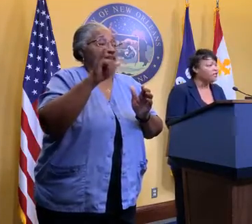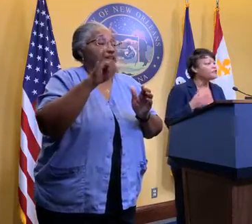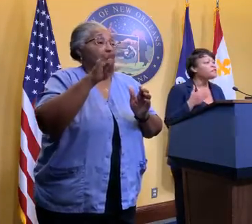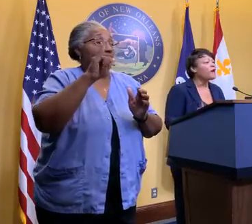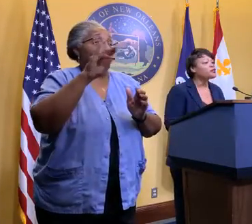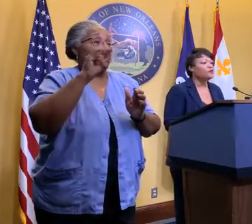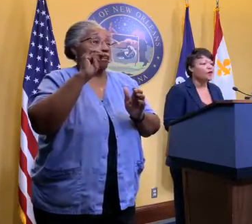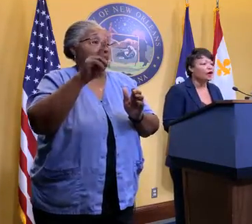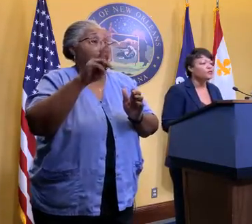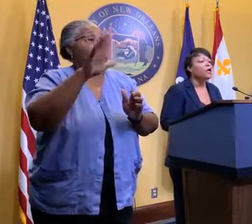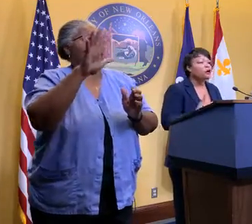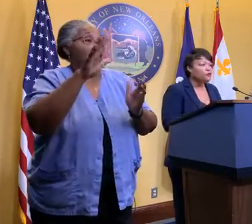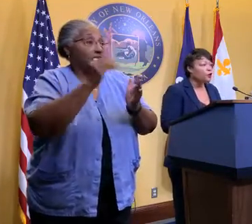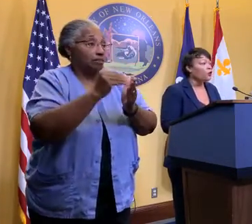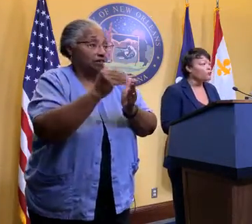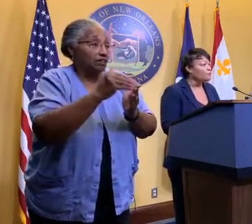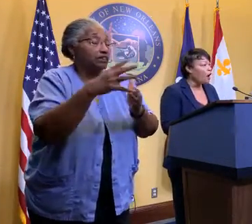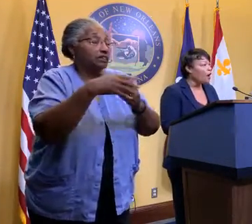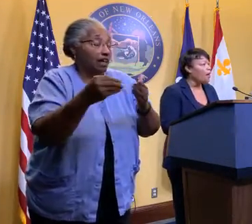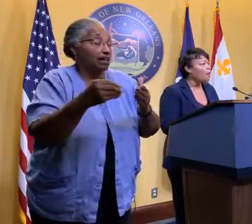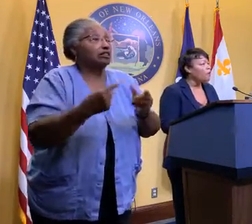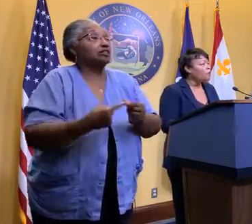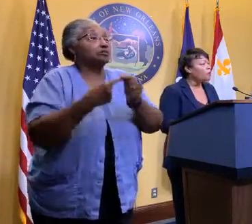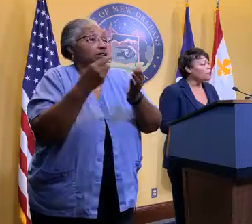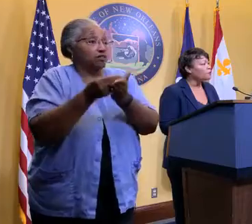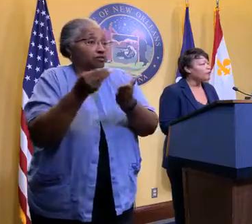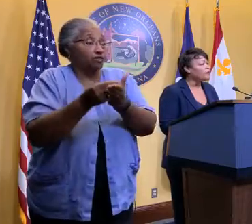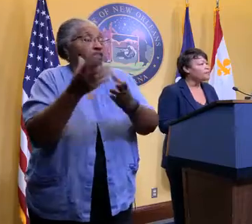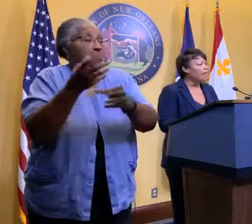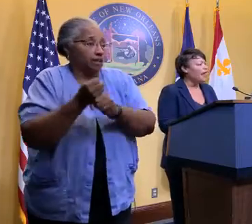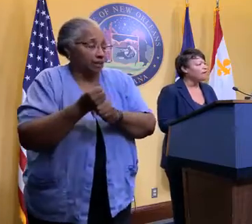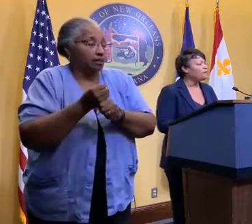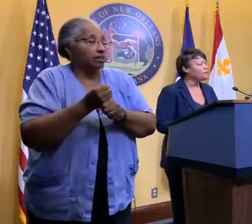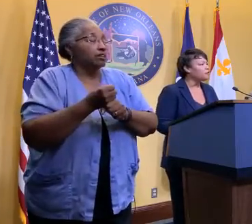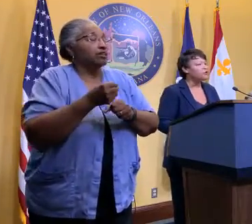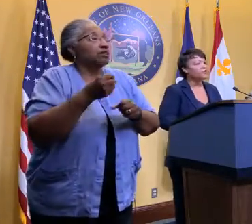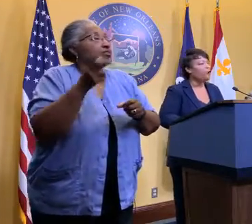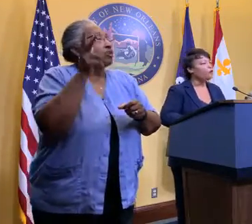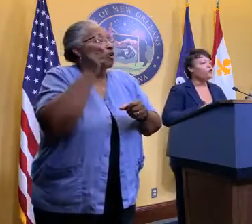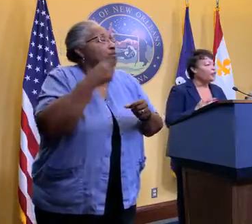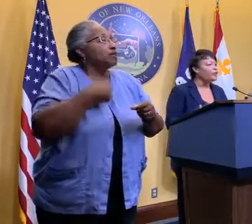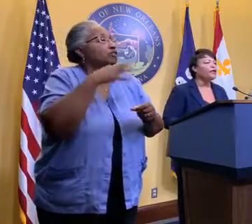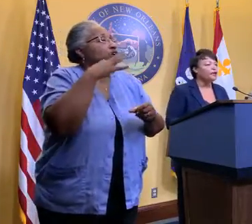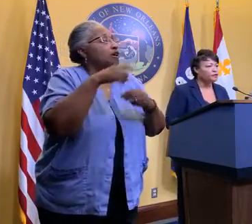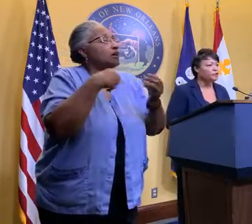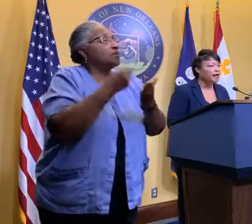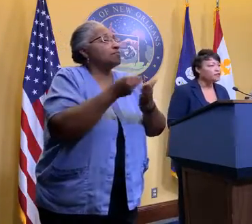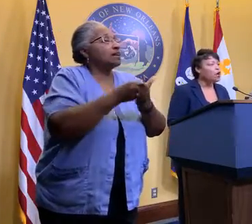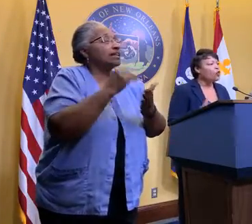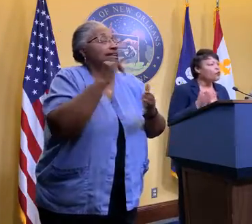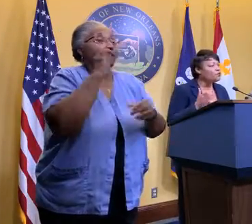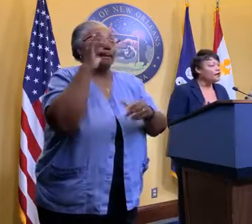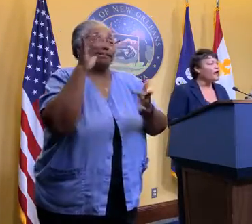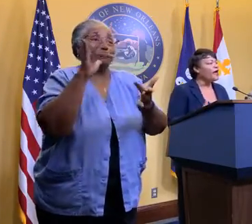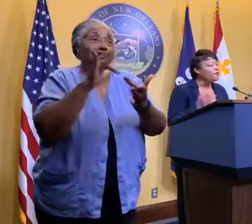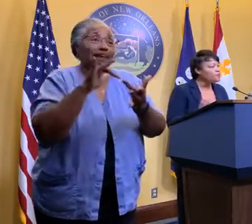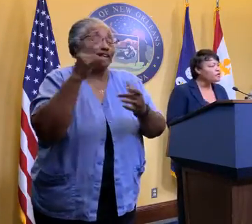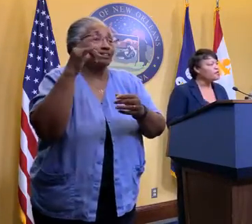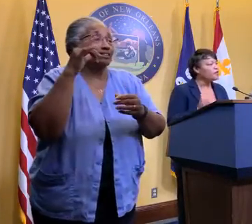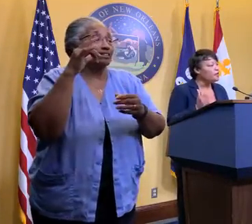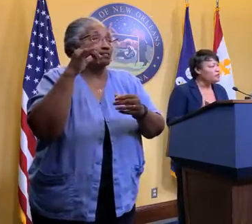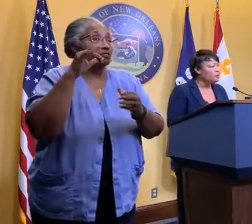million, even special funds. You've heard me talk about those funds that had not been touched in over 30 years plus. We've